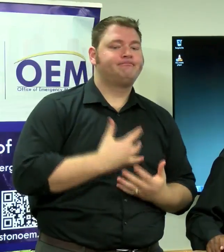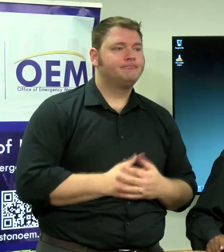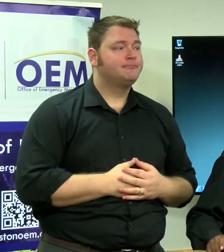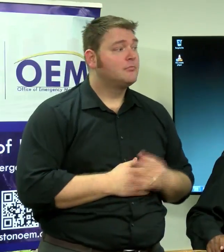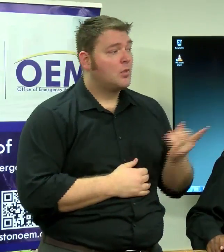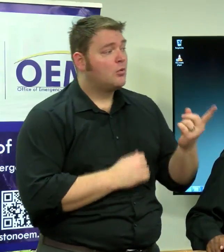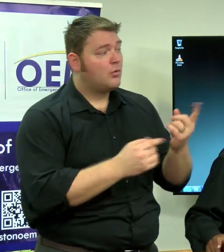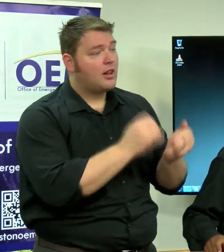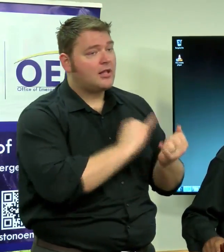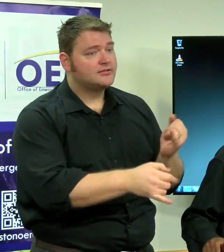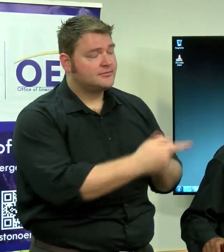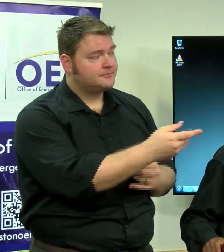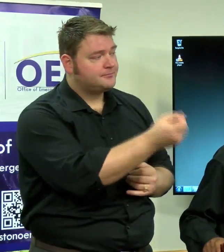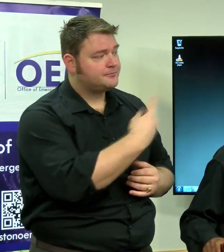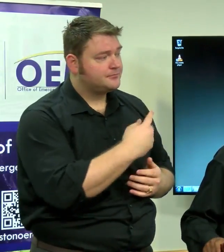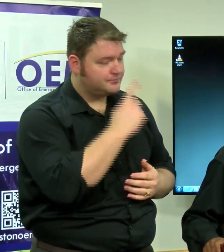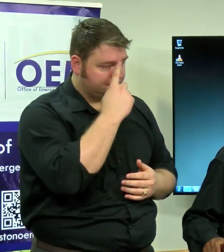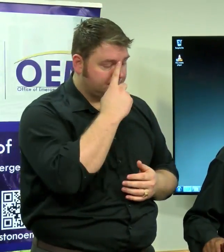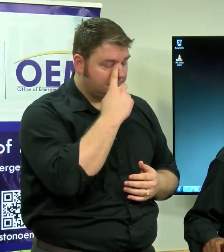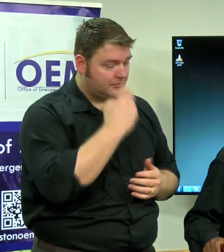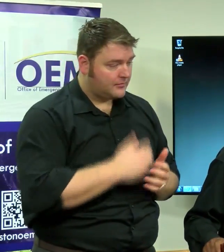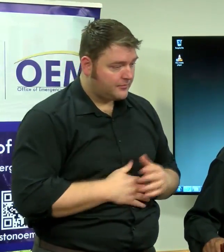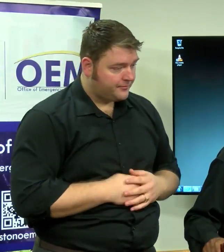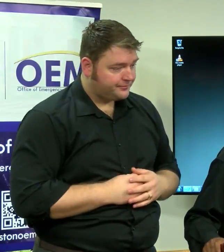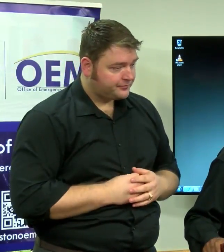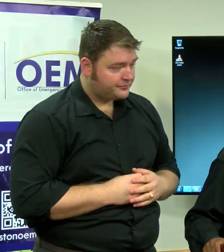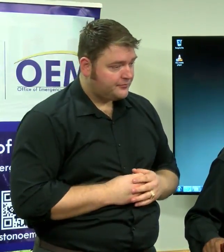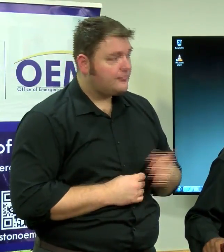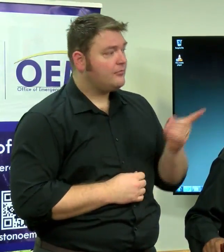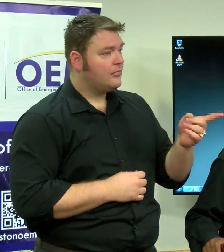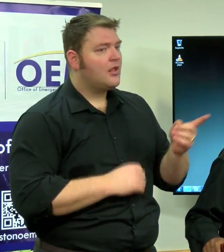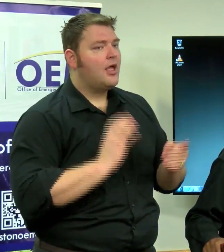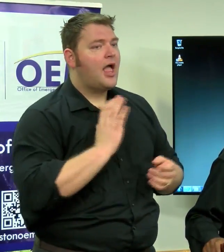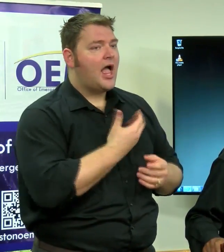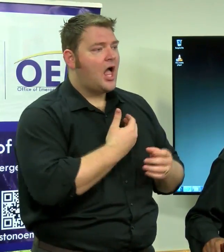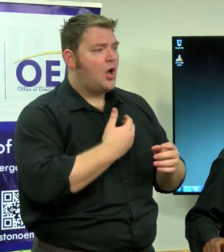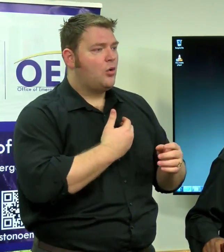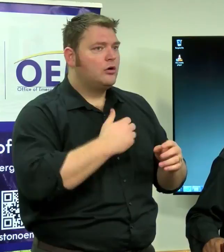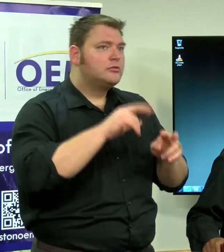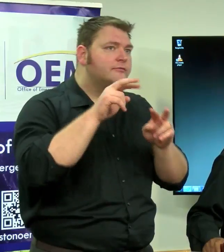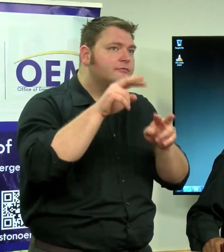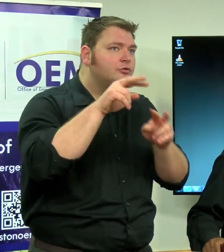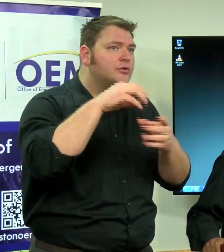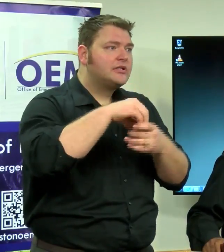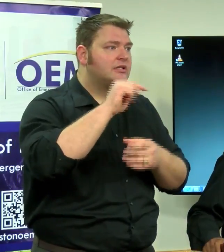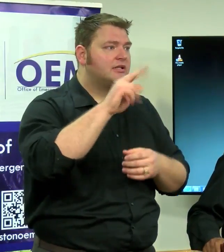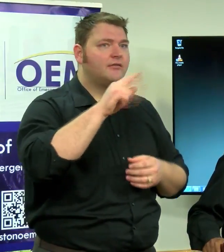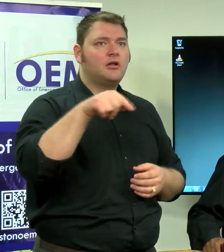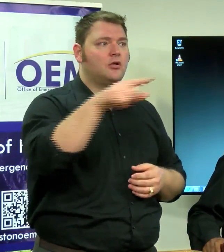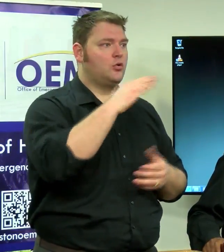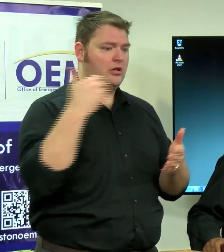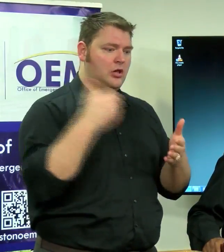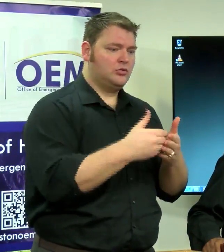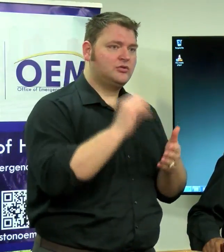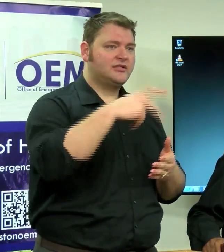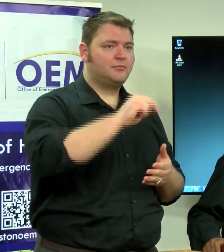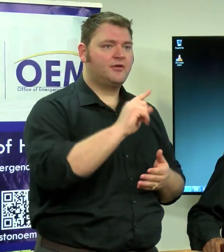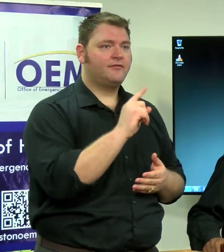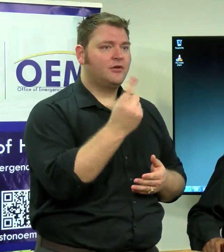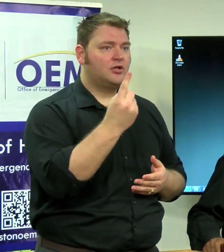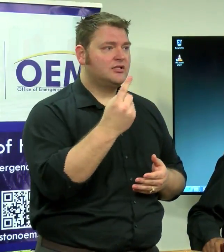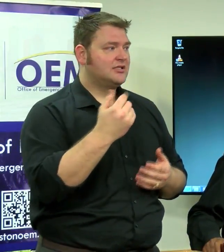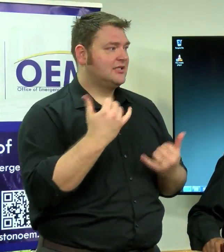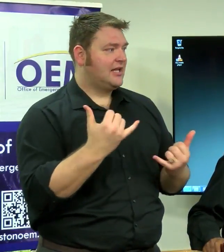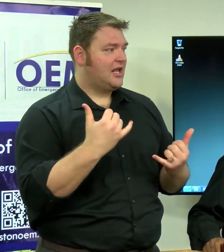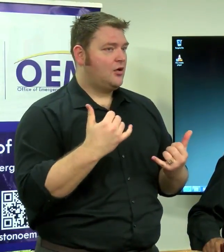up. Mayor, some of our viewers are concerned that we're so close to September 1st and everyone is thinking about SB4, even